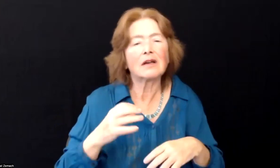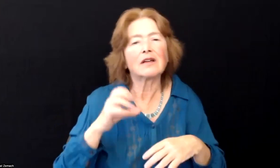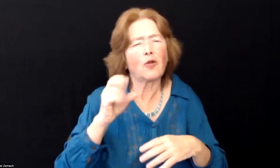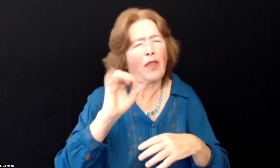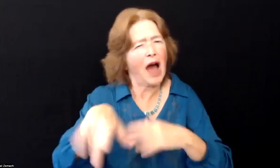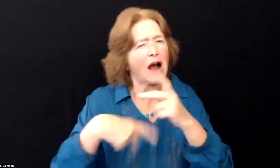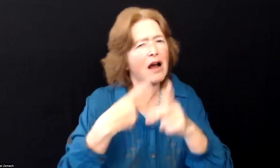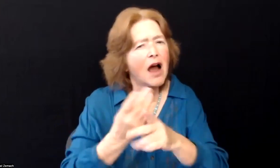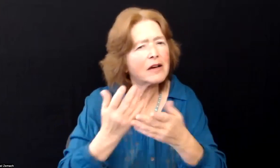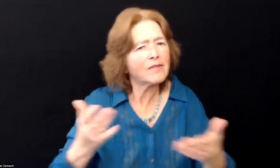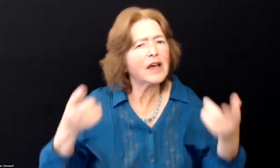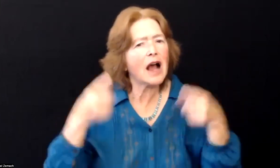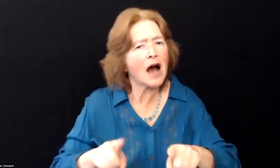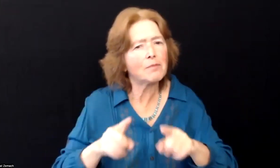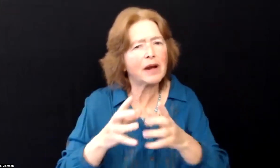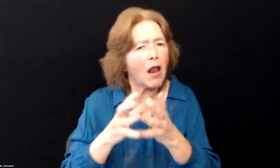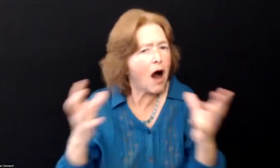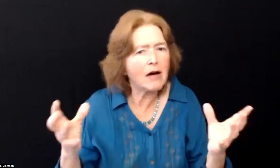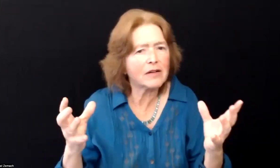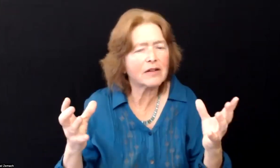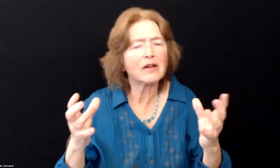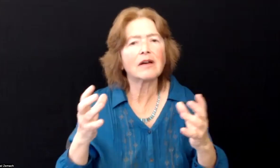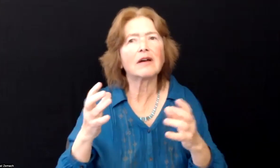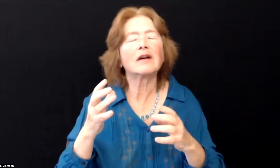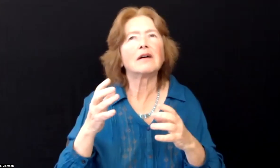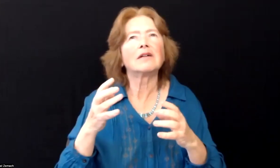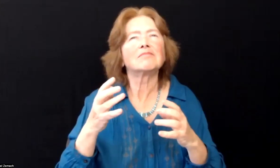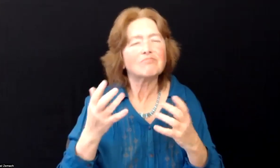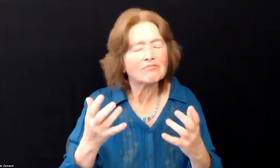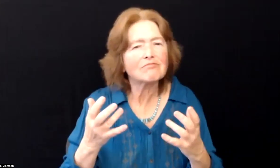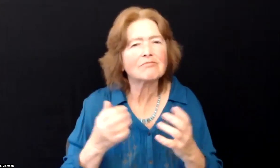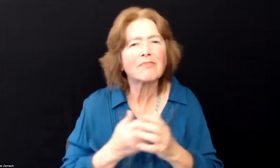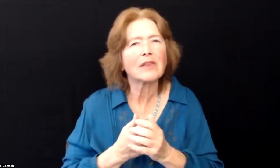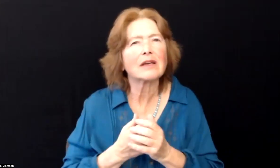their group. So that situation occurs a lot.